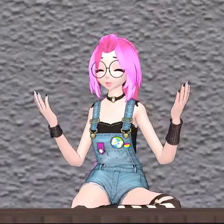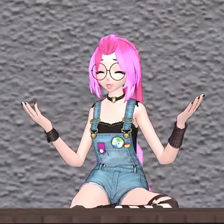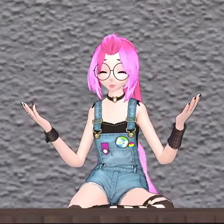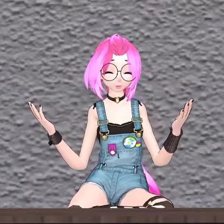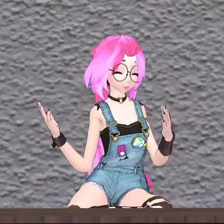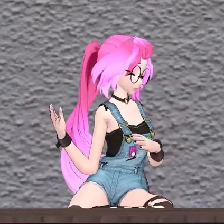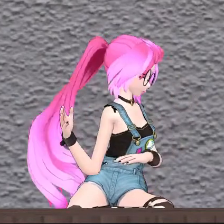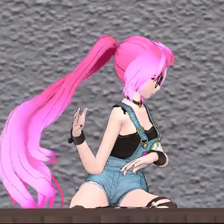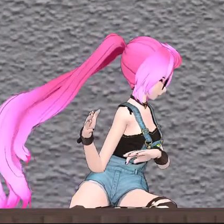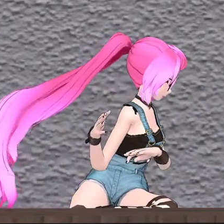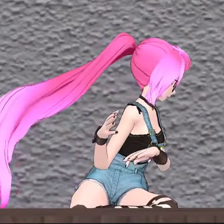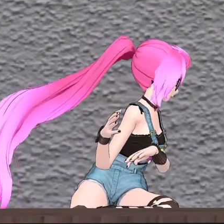like that. Okay,